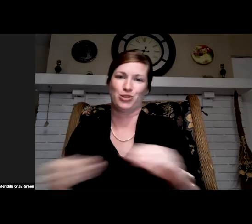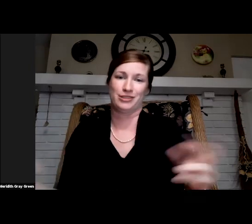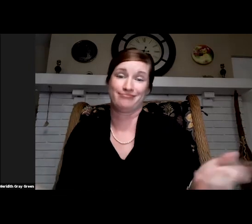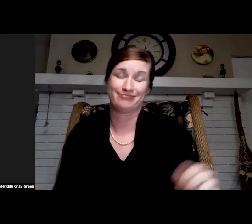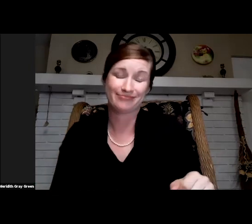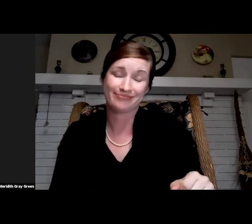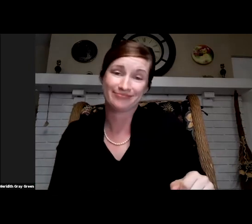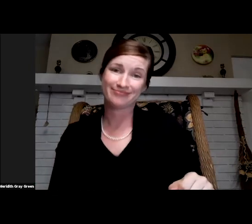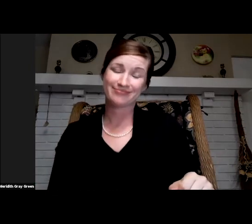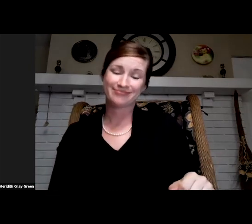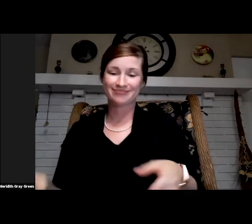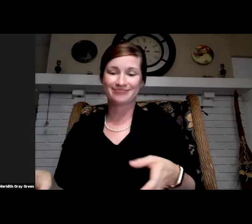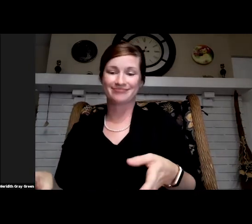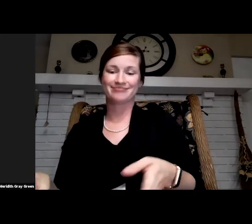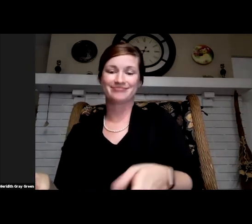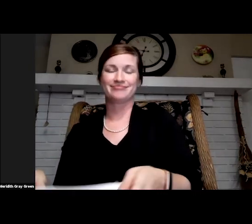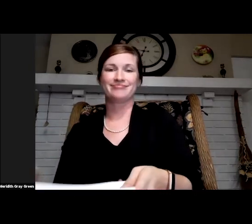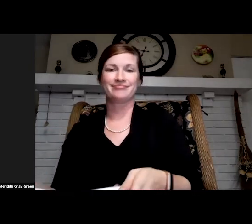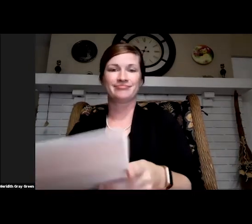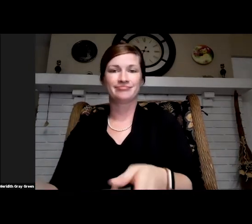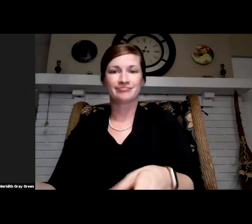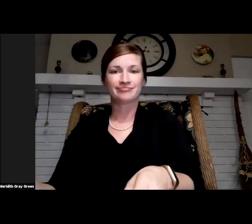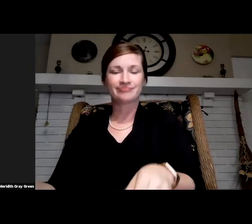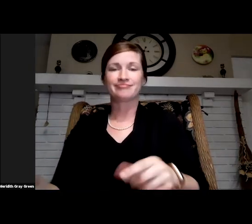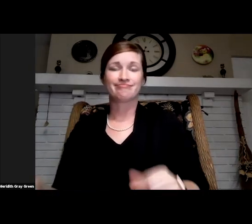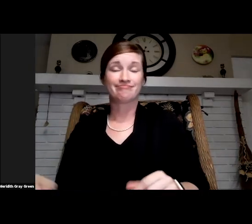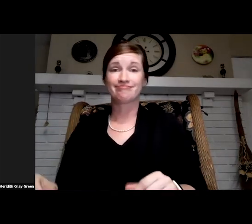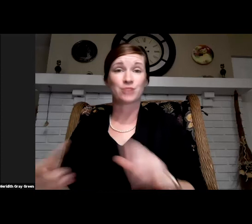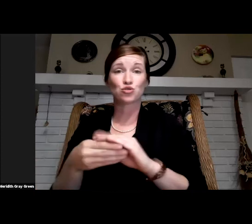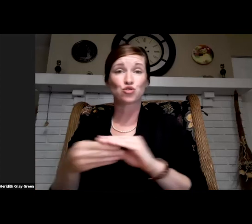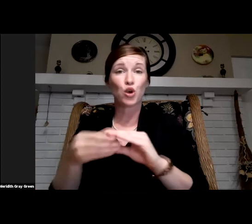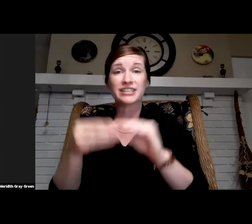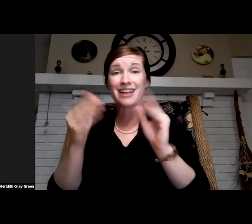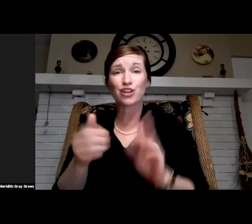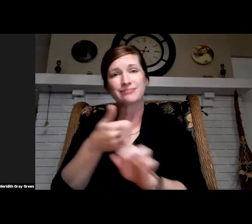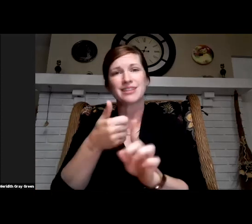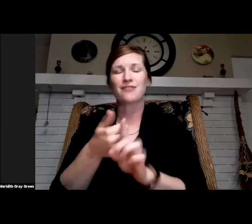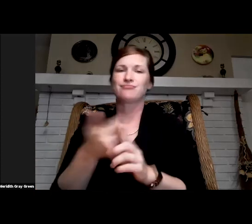Our deaf culture greatly values storytelling as well.